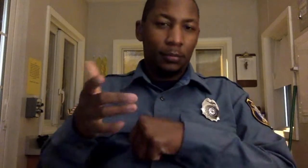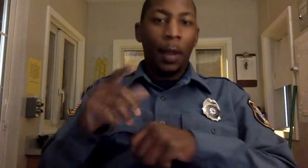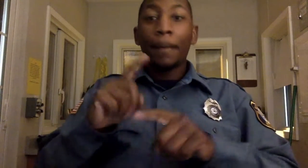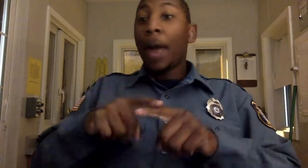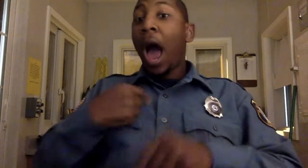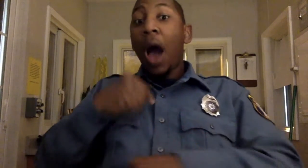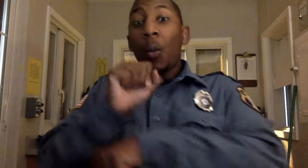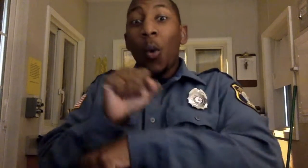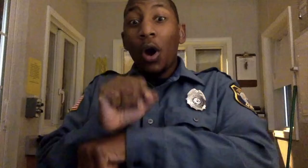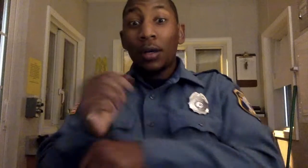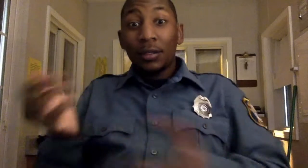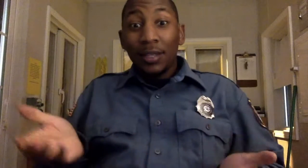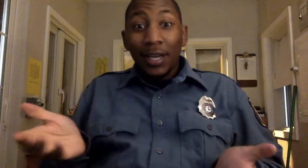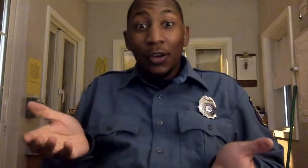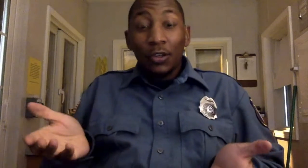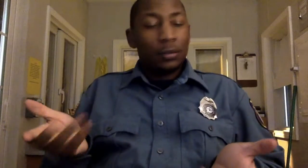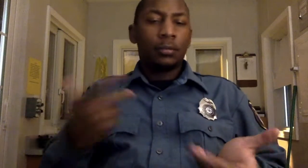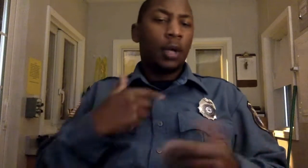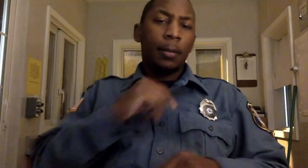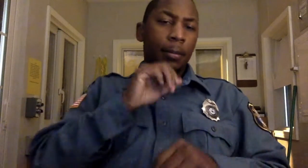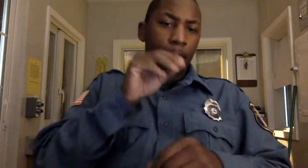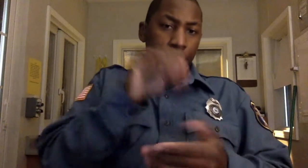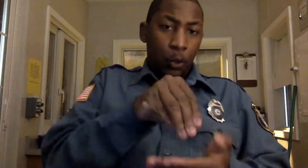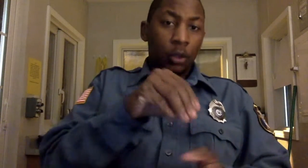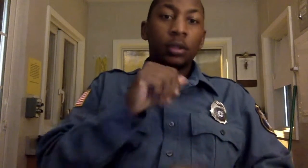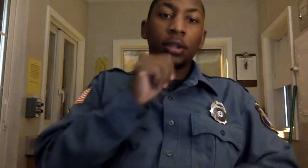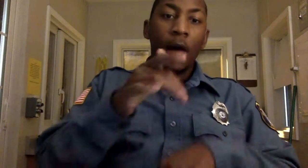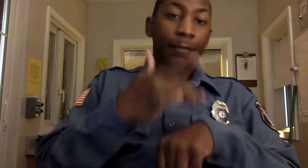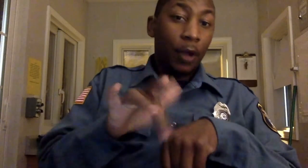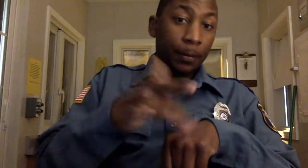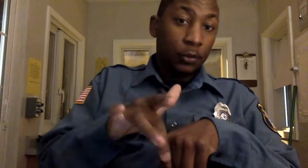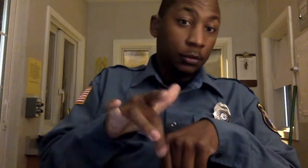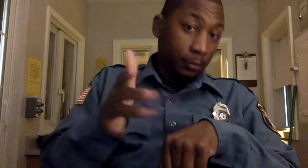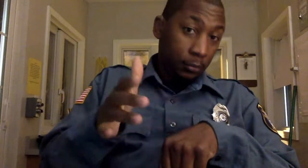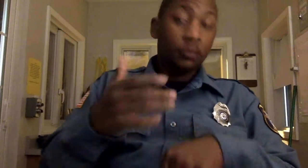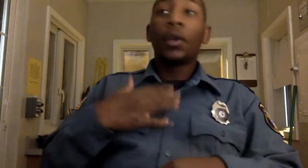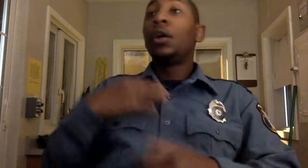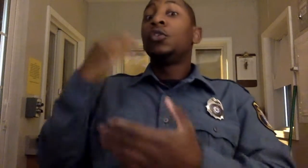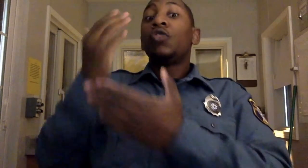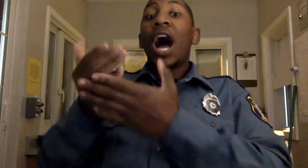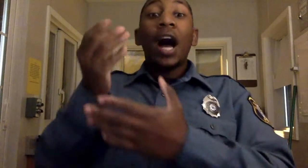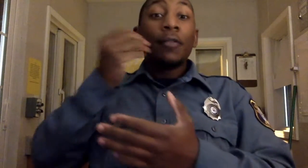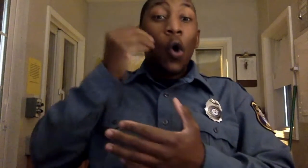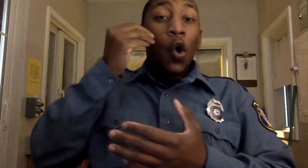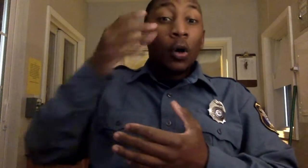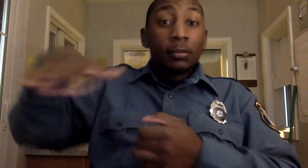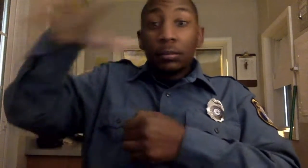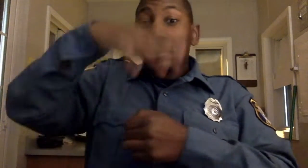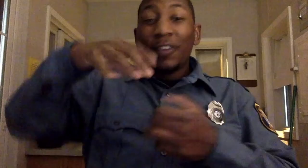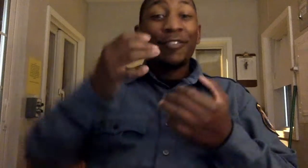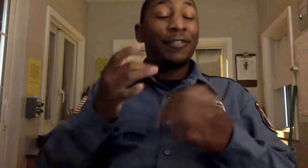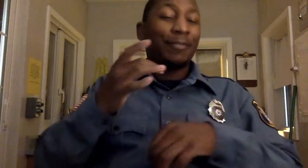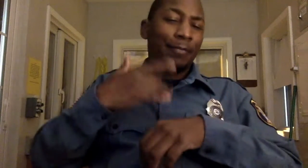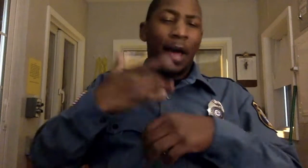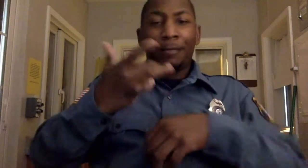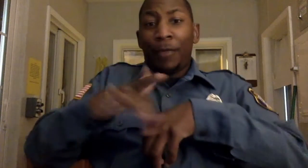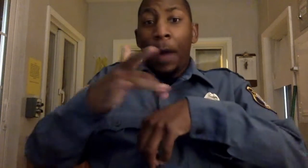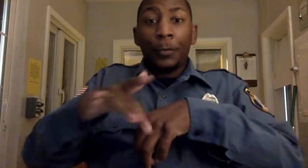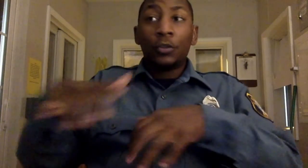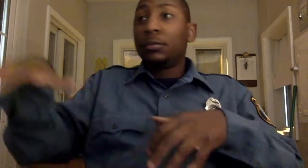not available. You know, if I'm working at Katzenbach, I will put I'm not available for the fire call. But if I'm home